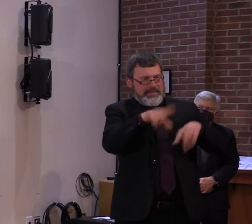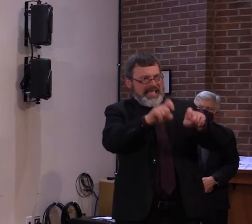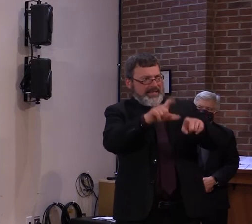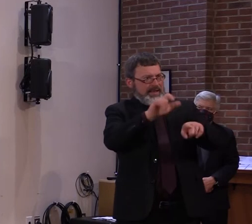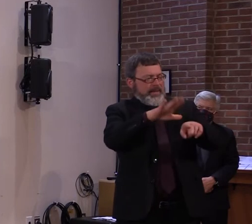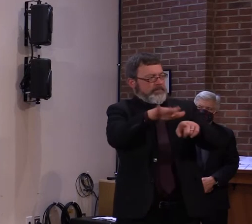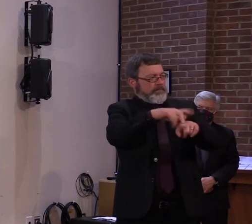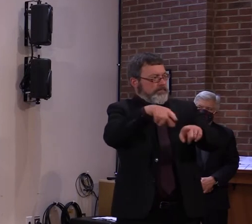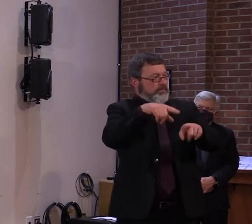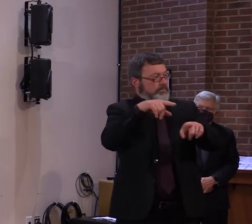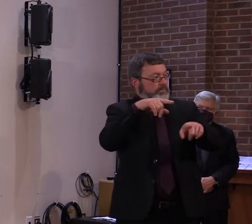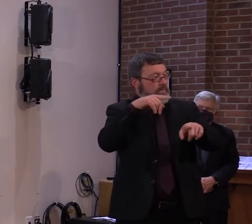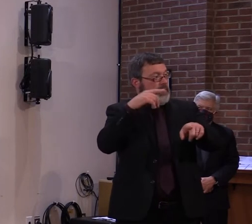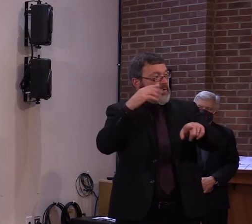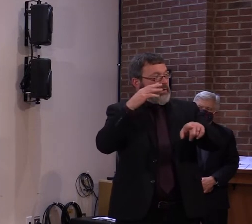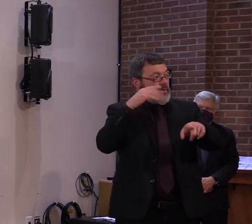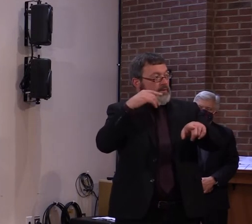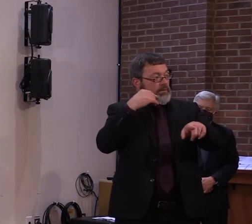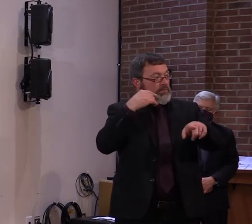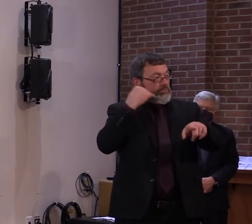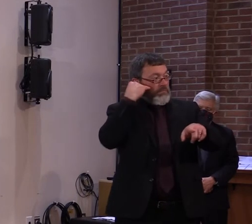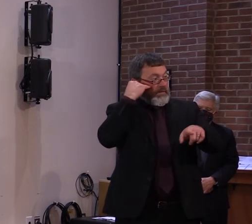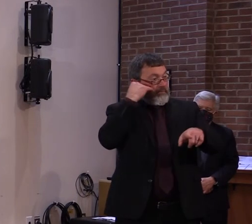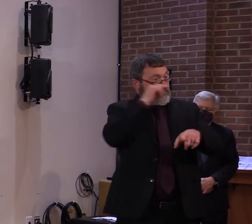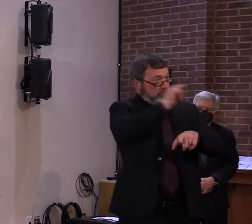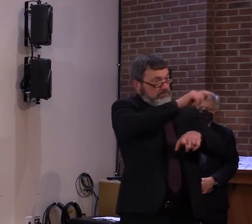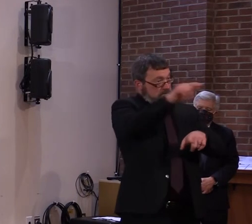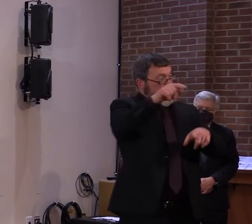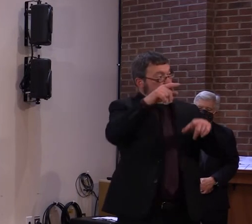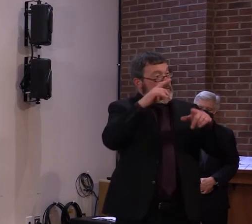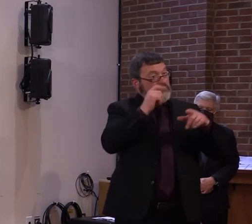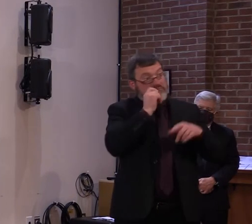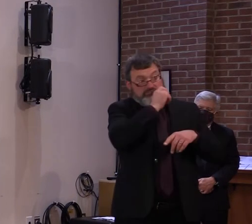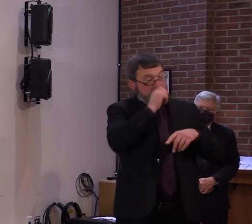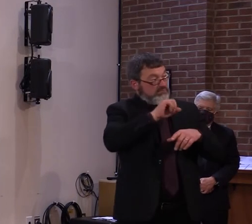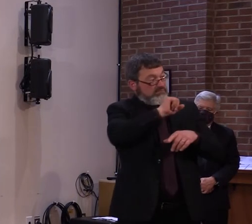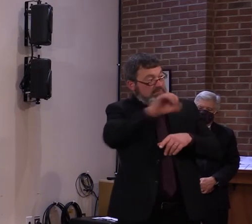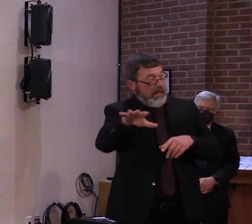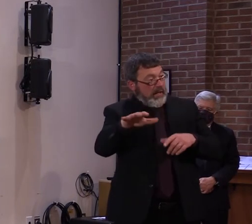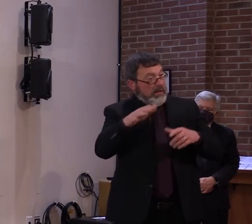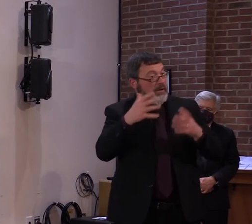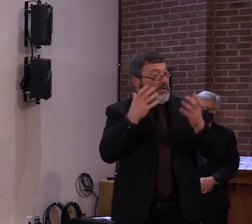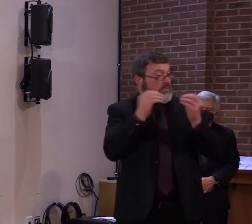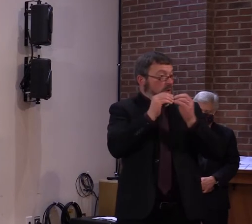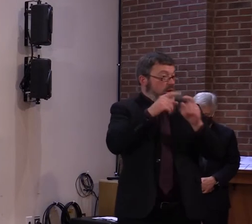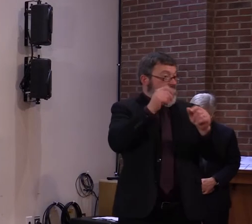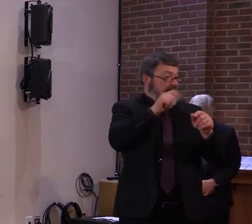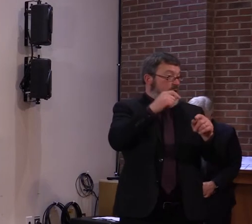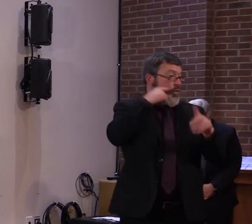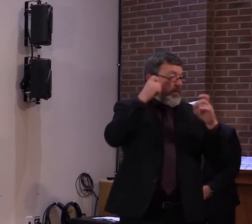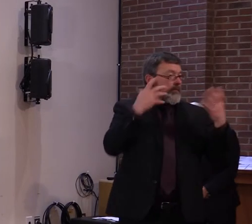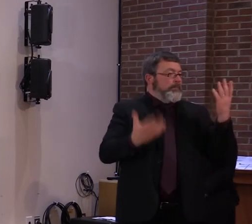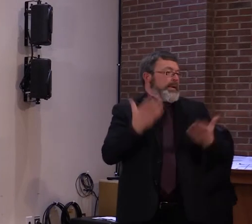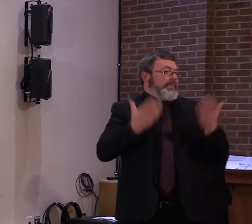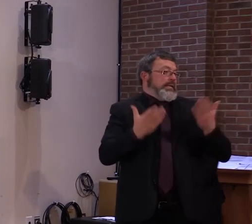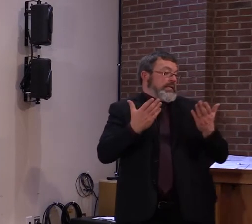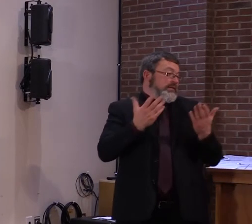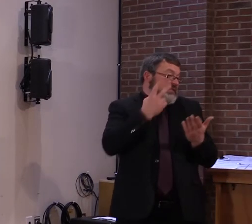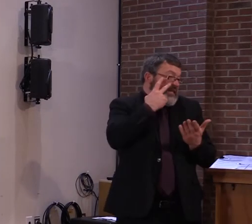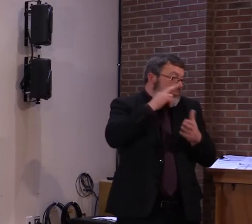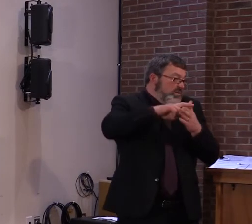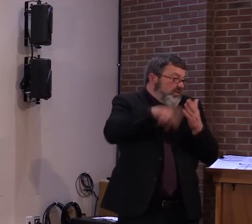who've had it, it probably will play a role at some point. It's not clear yet if it's as sensitive as the